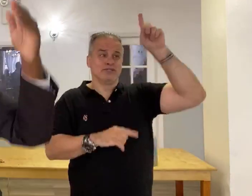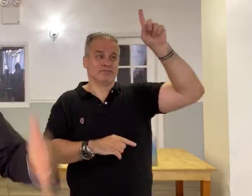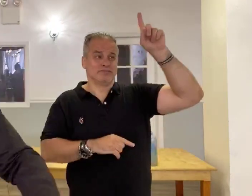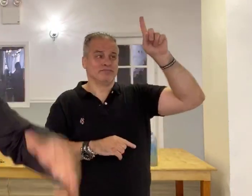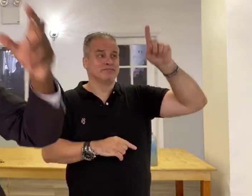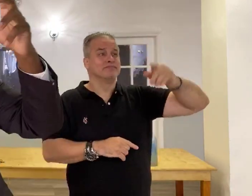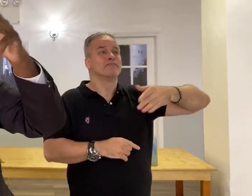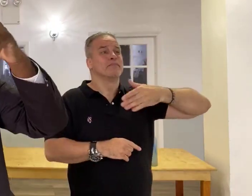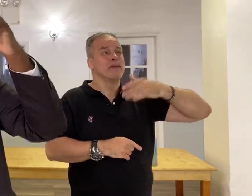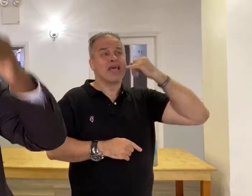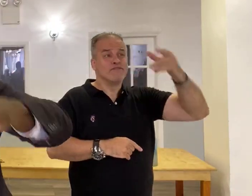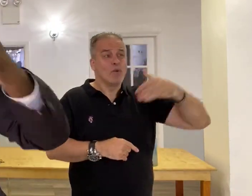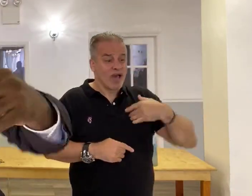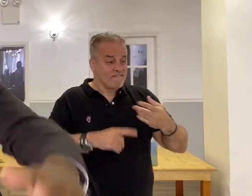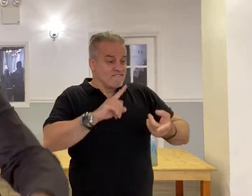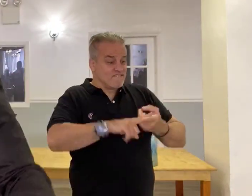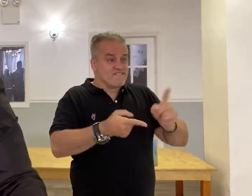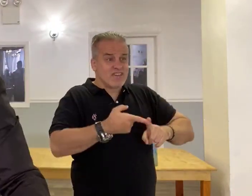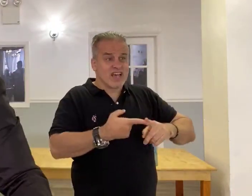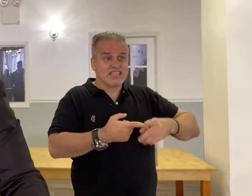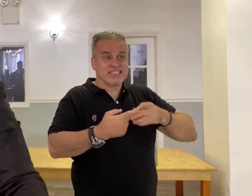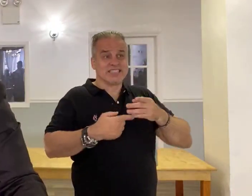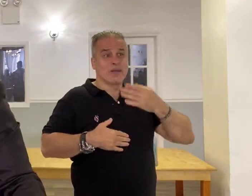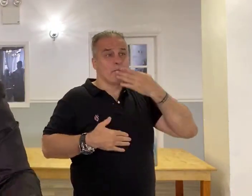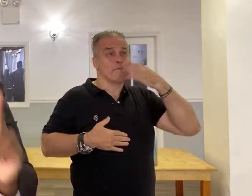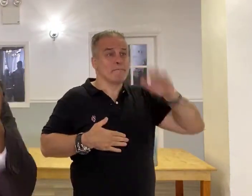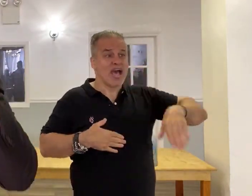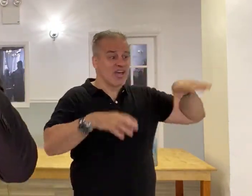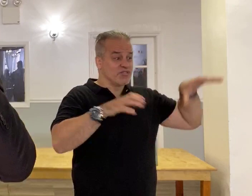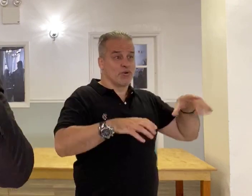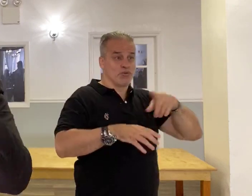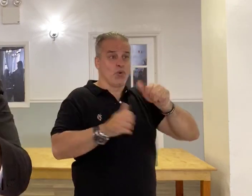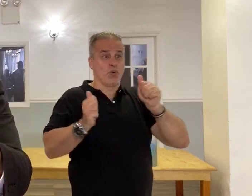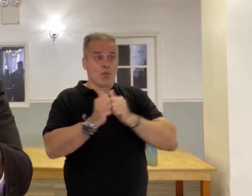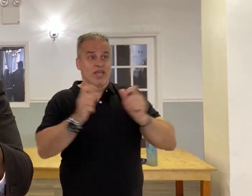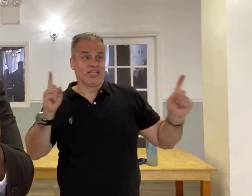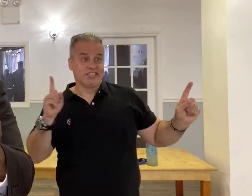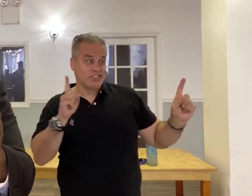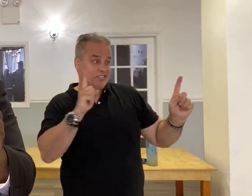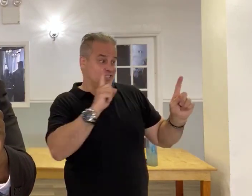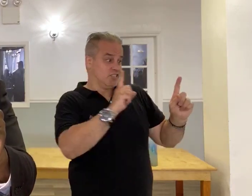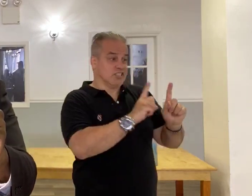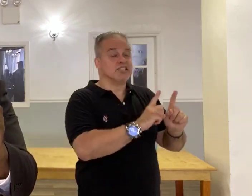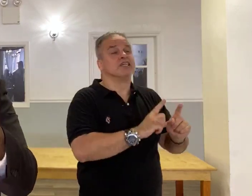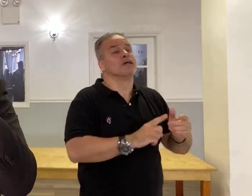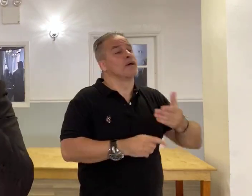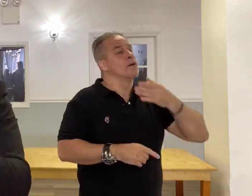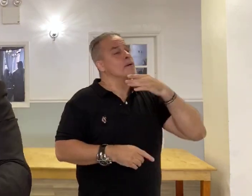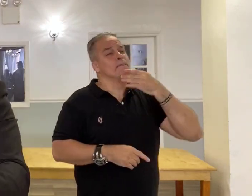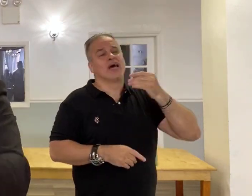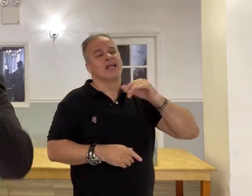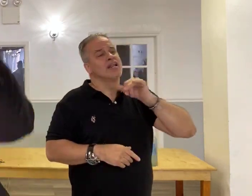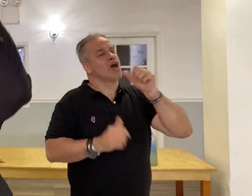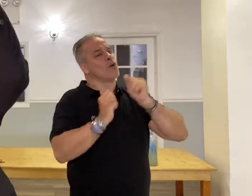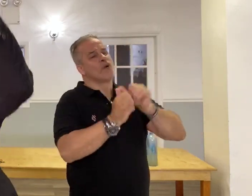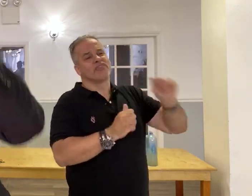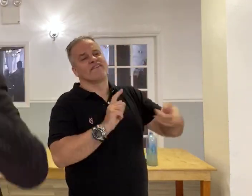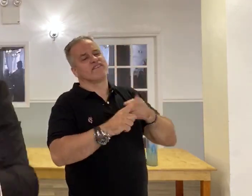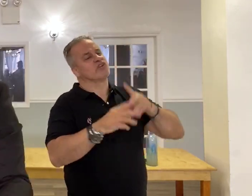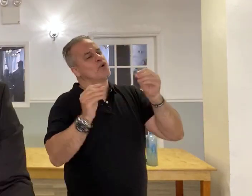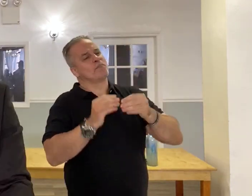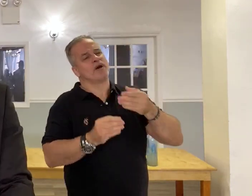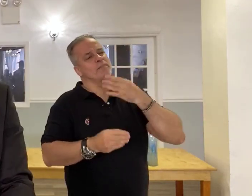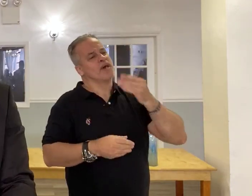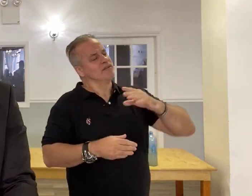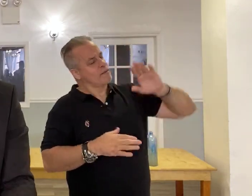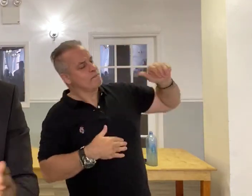friend than to be going on with that friend and then you fail. You fail to achieve